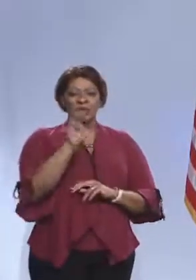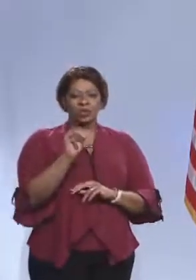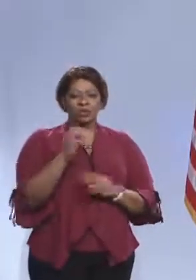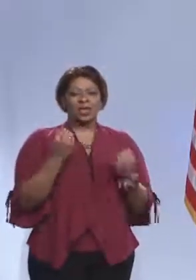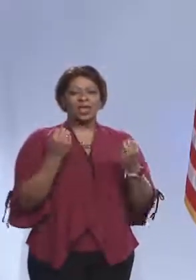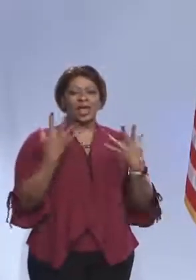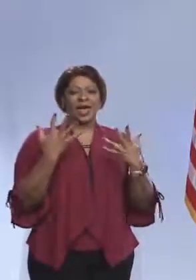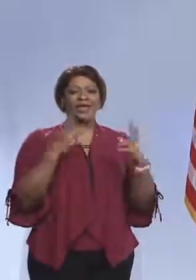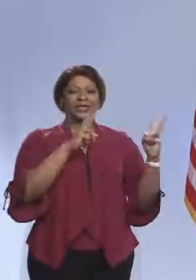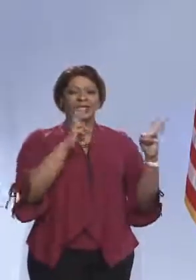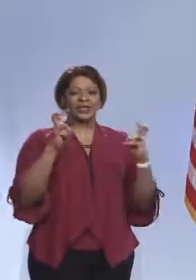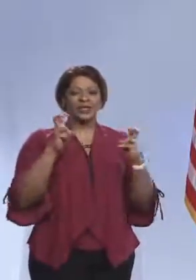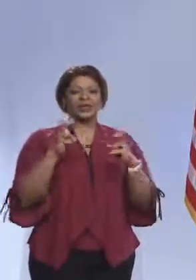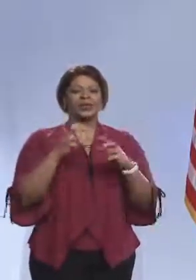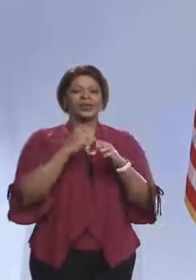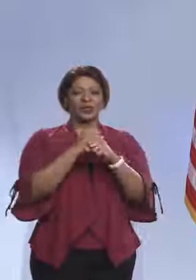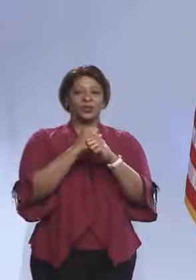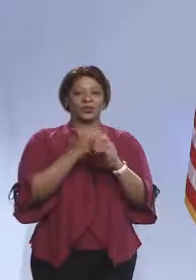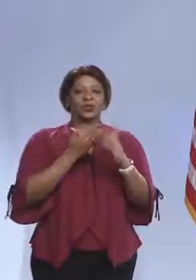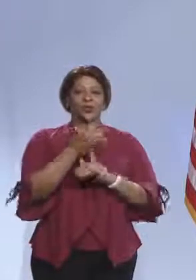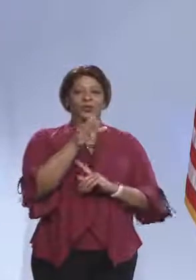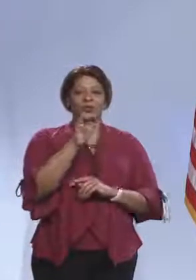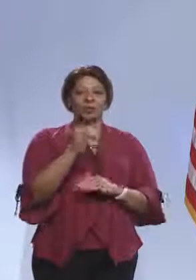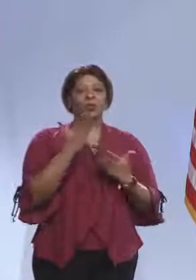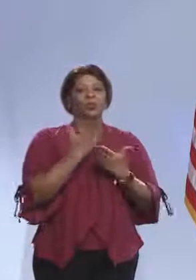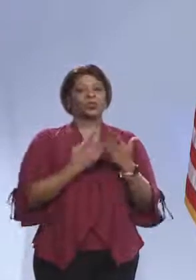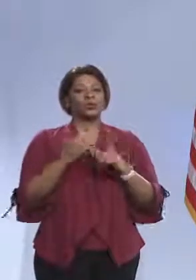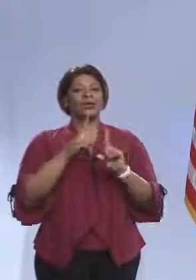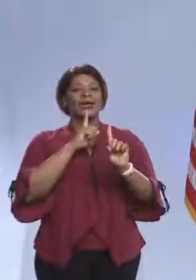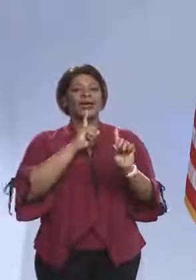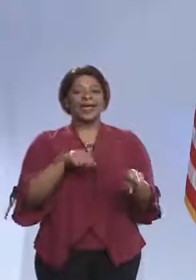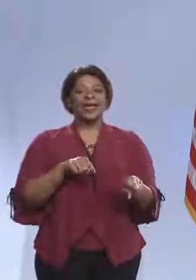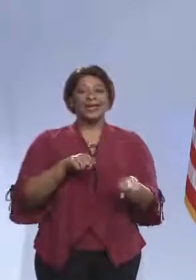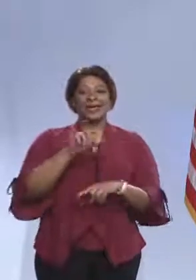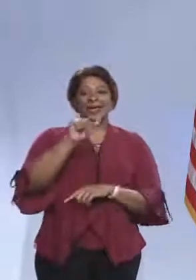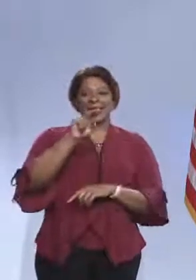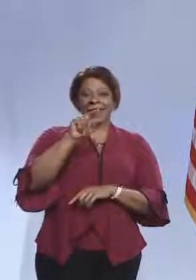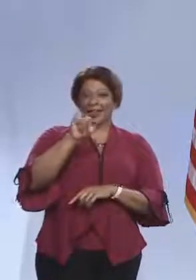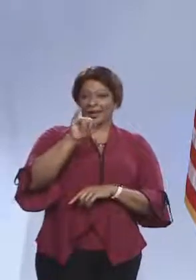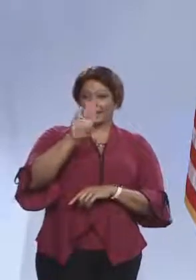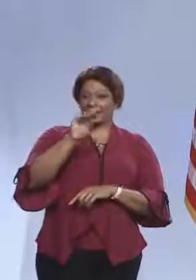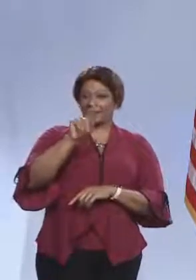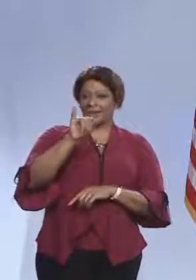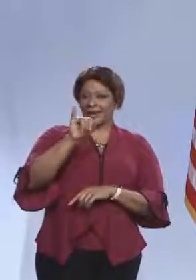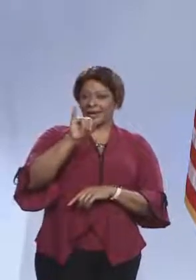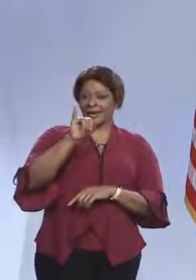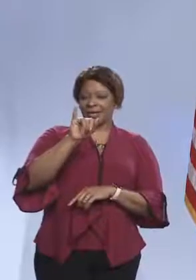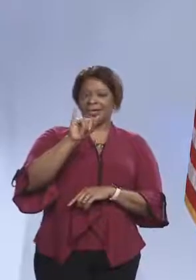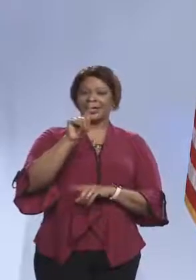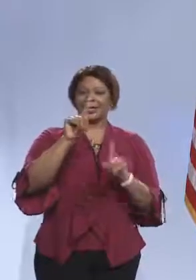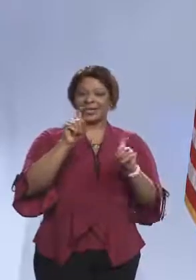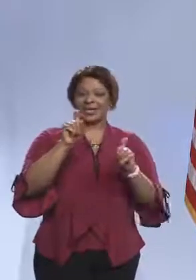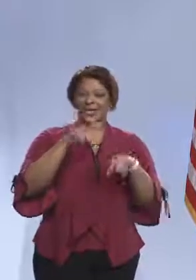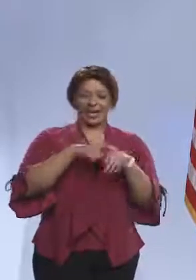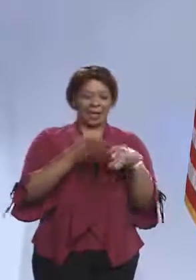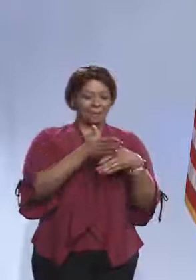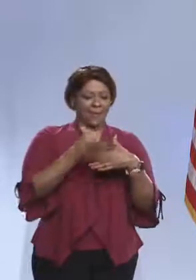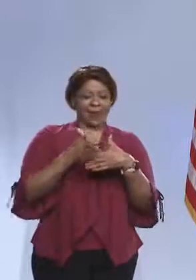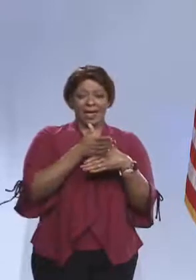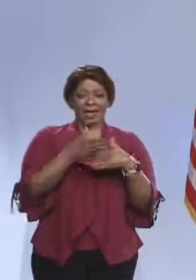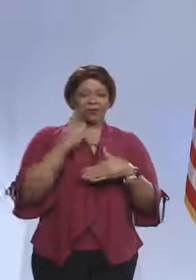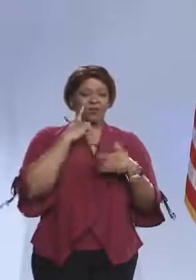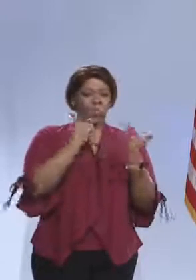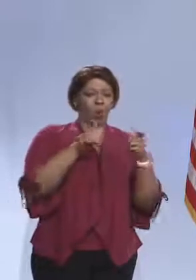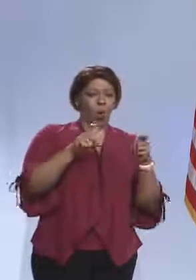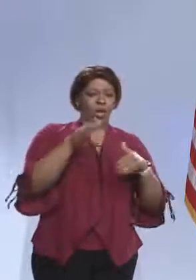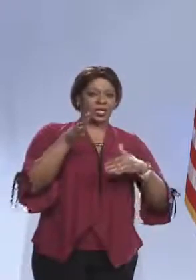surrounding security of Zoom. And then I would like someone to address the antibody test. What is the timeline and the large scale for testing, and who